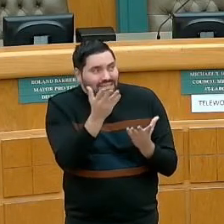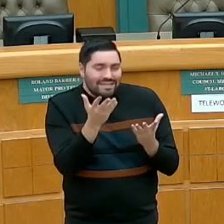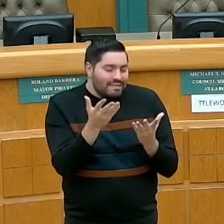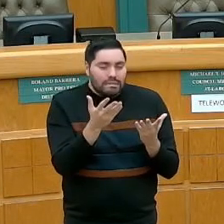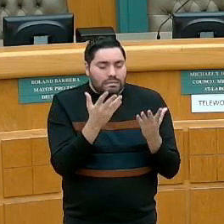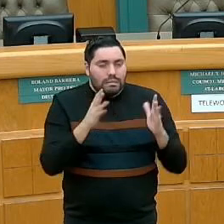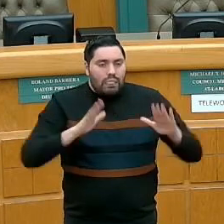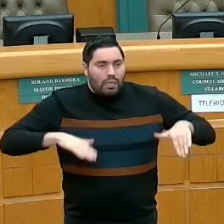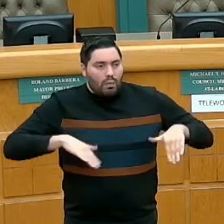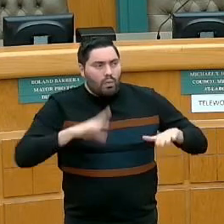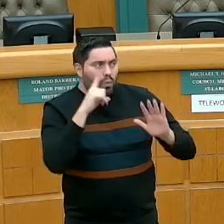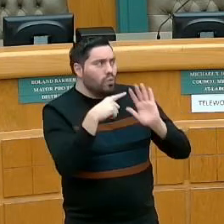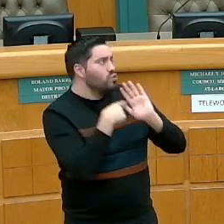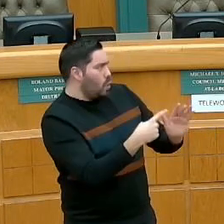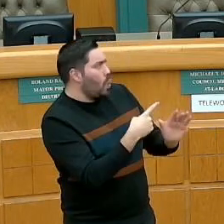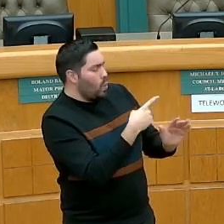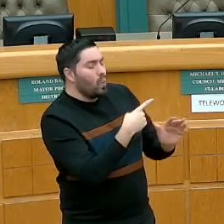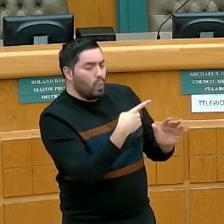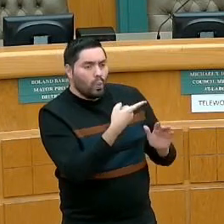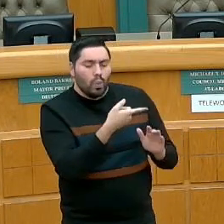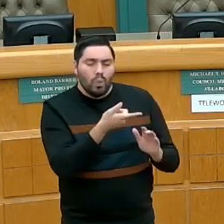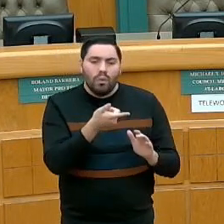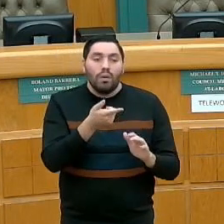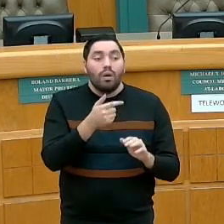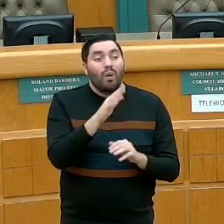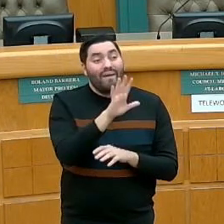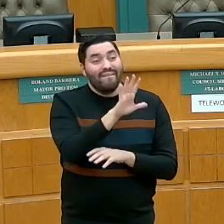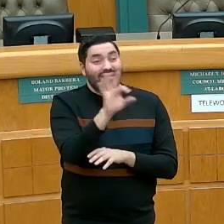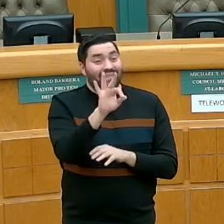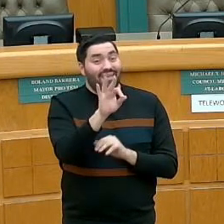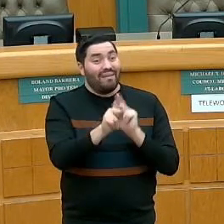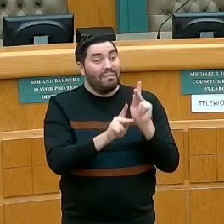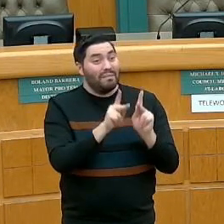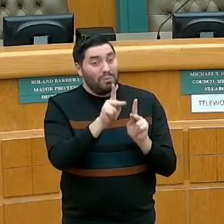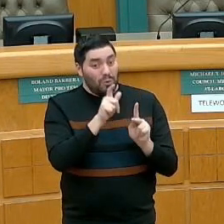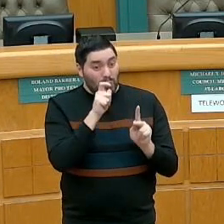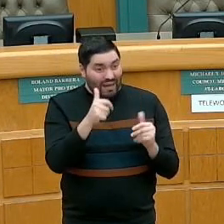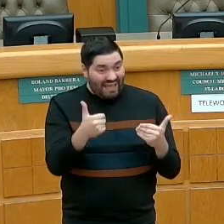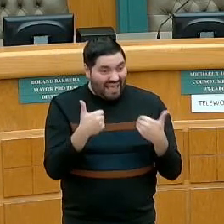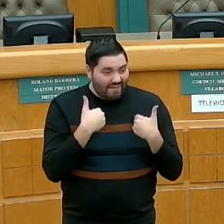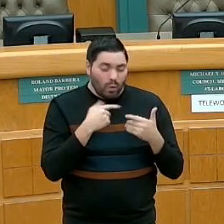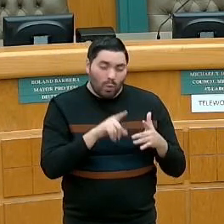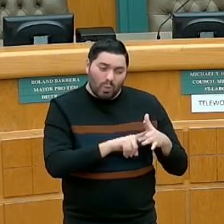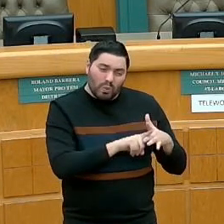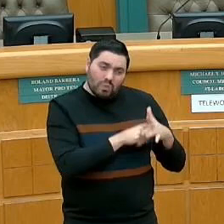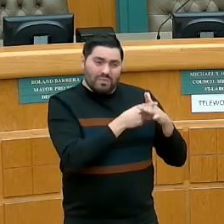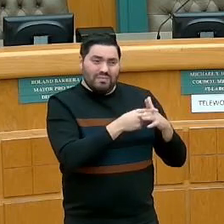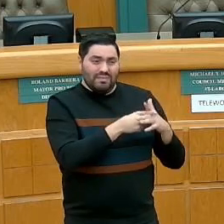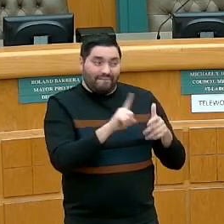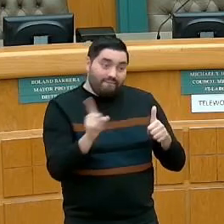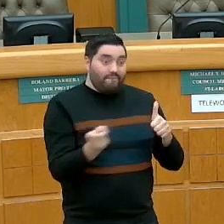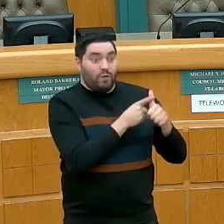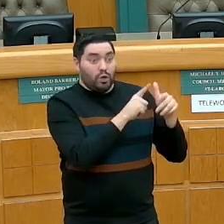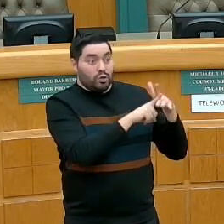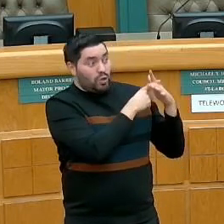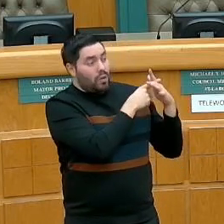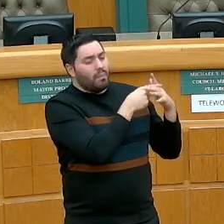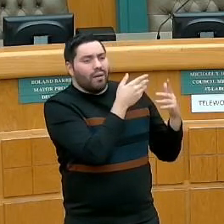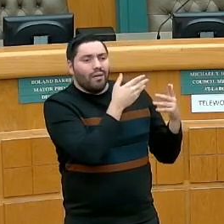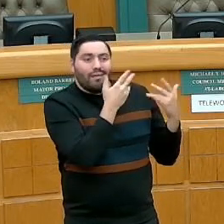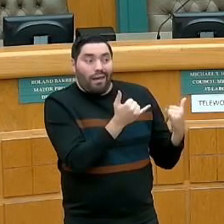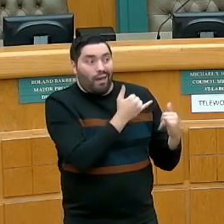We'll show it graphically because the 59 cases, some of those go back to when we first started counting. So at this point, there's a few people that have